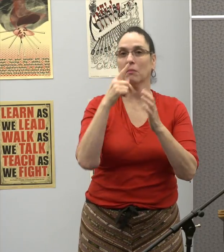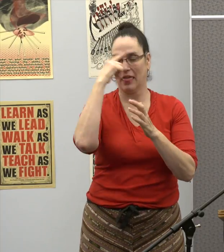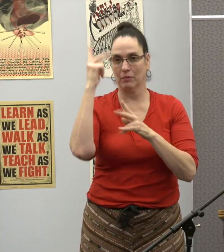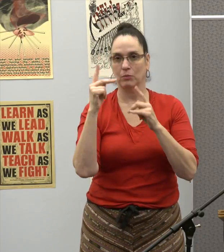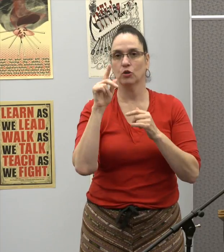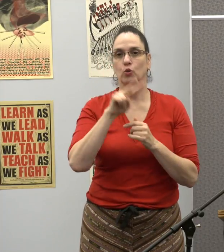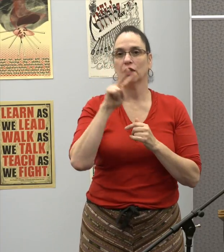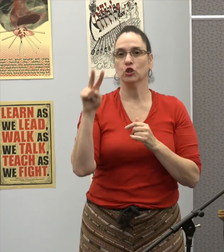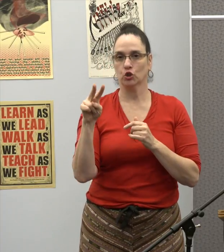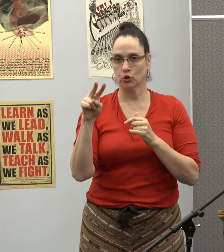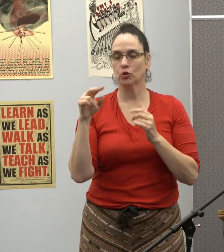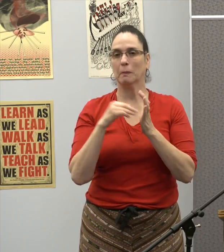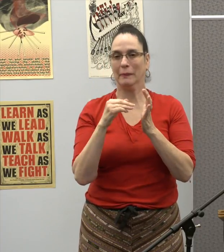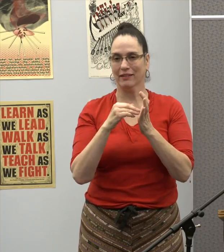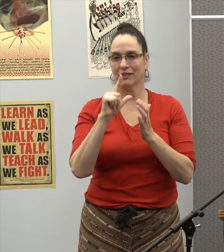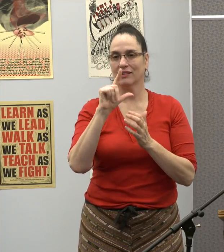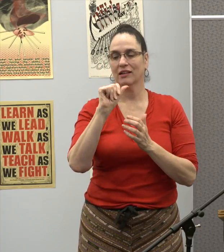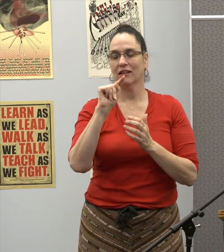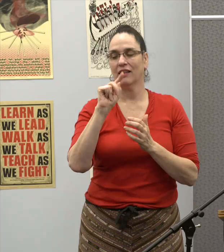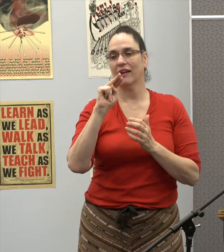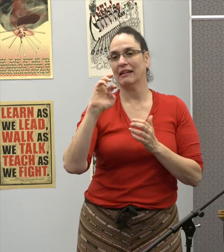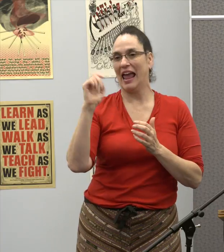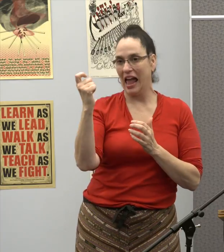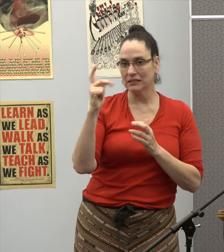and 13.6 million white.